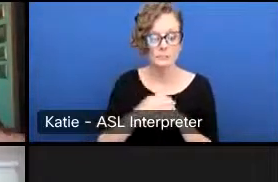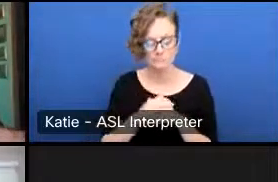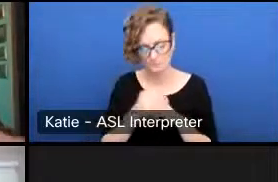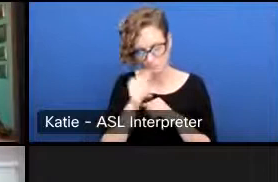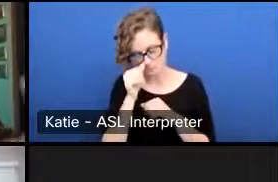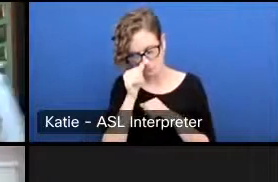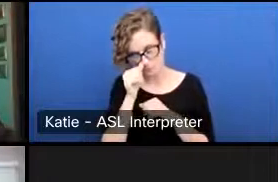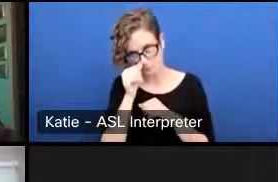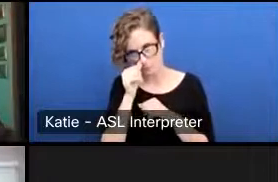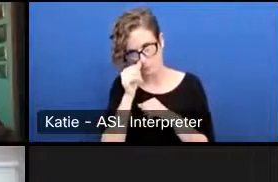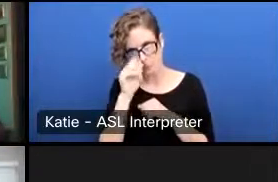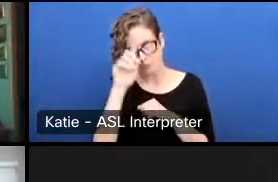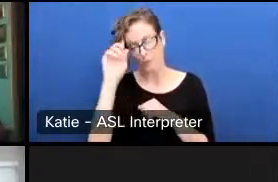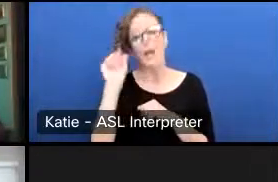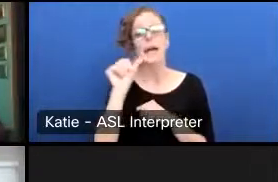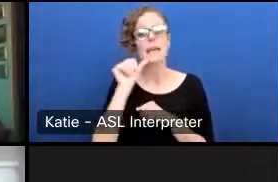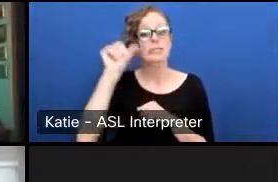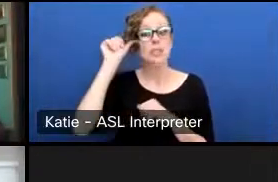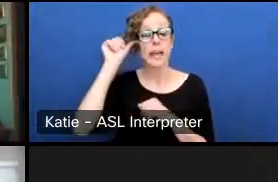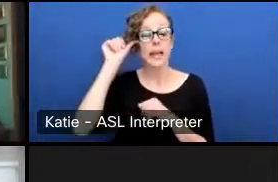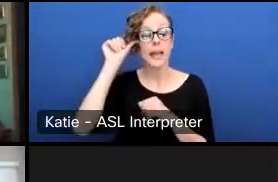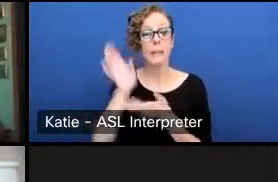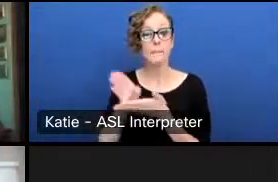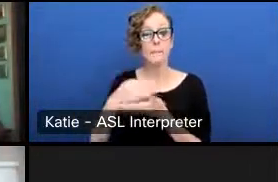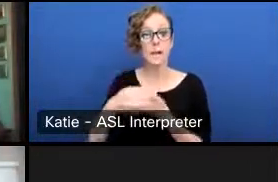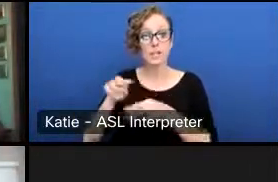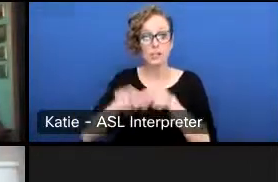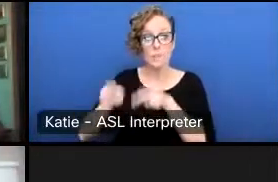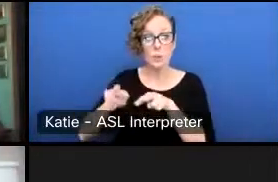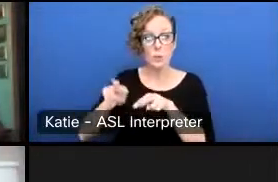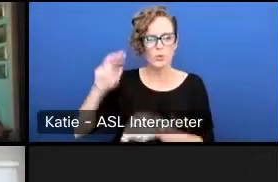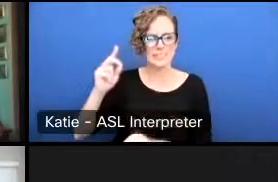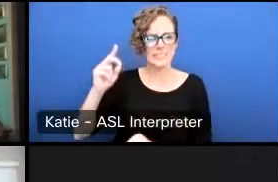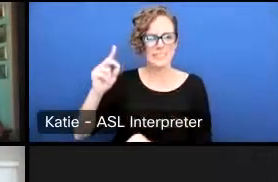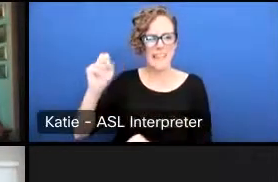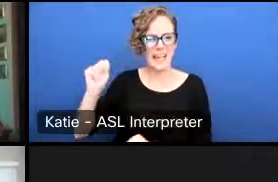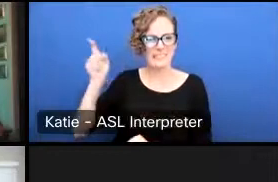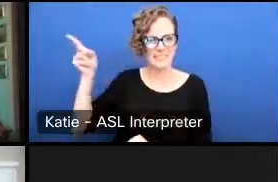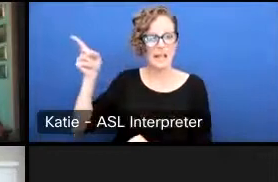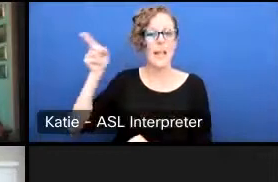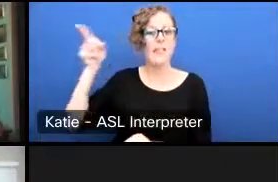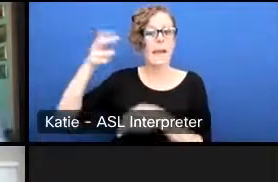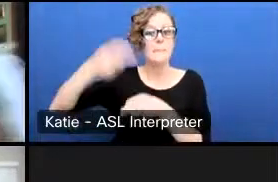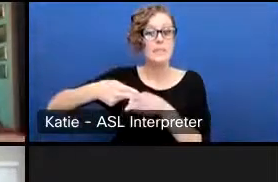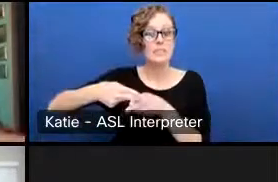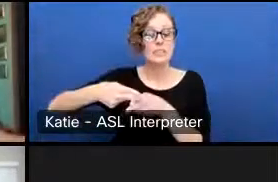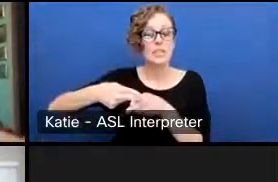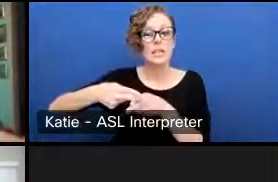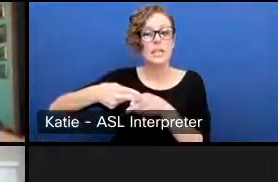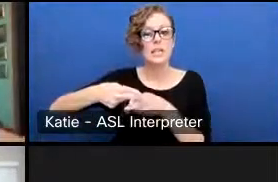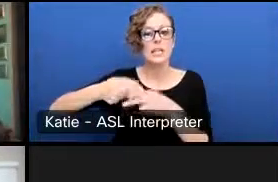In yesterday's review of the budget by DDS, they made mention of